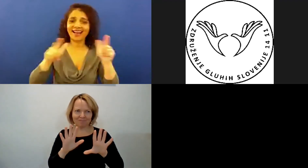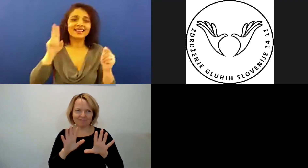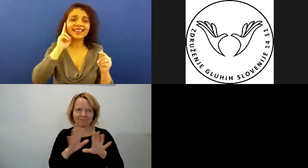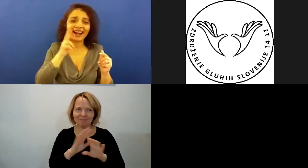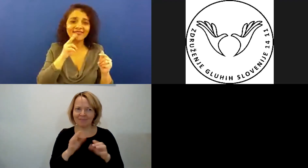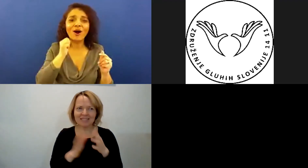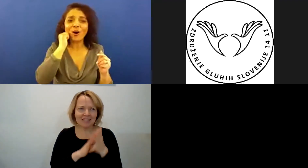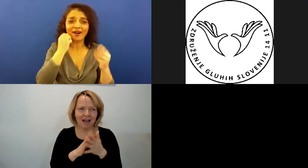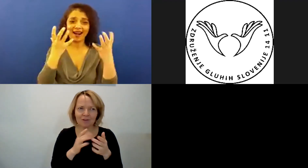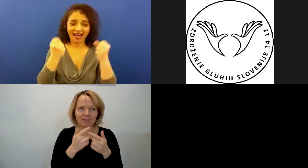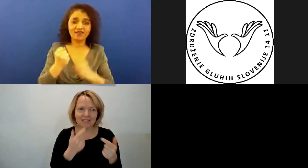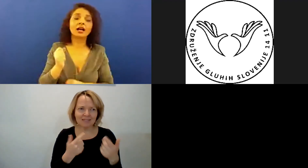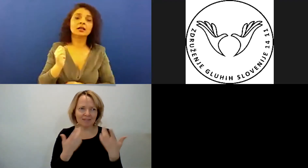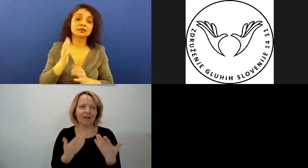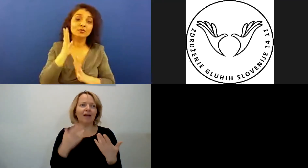please,